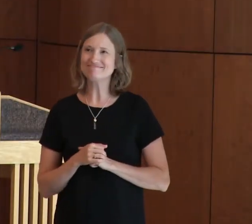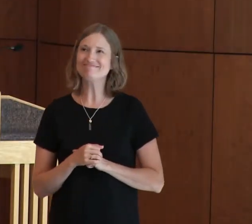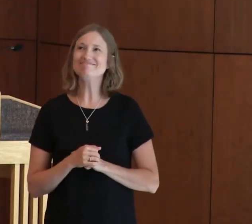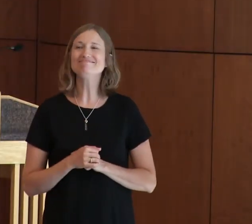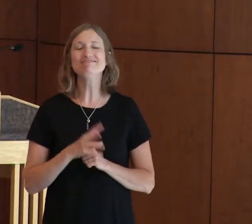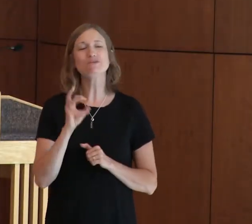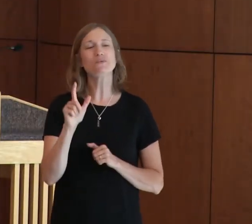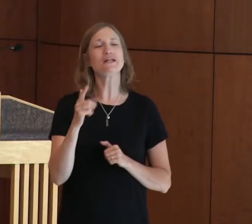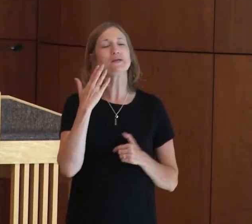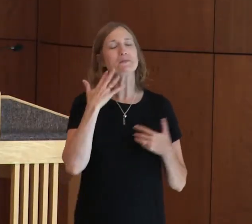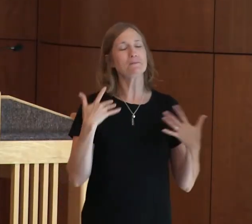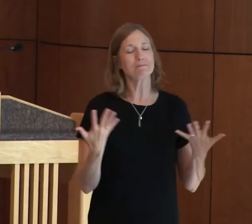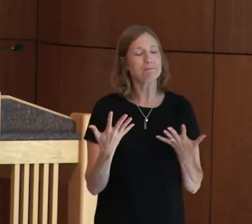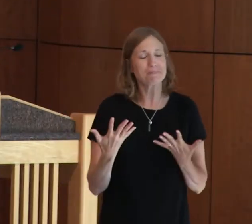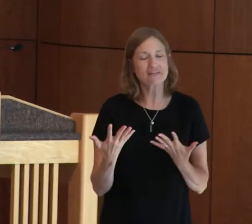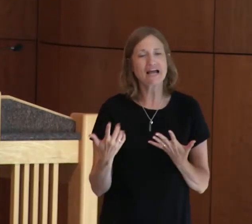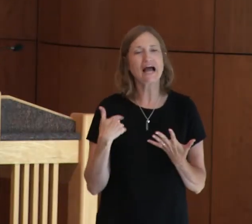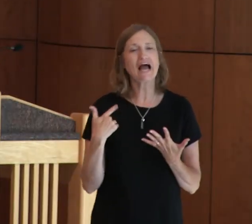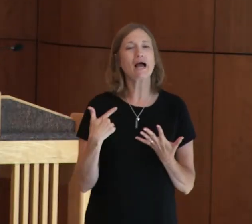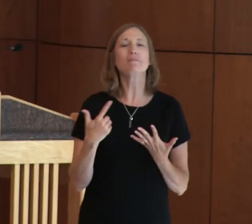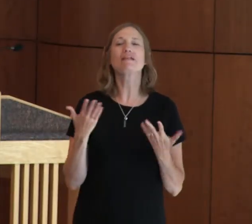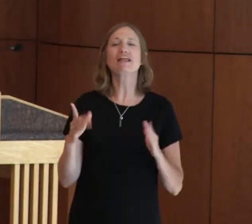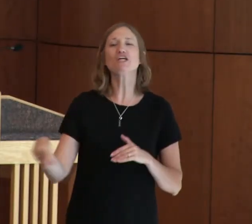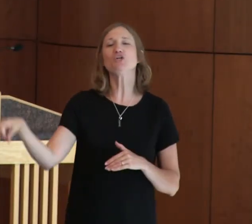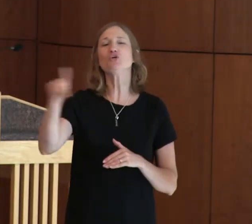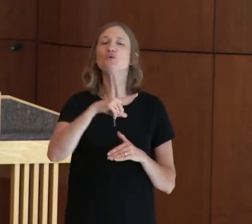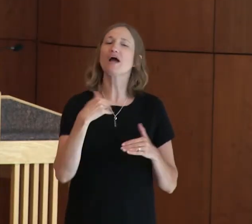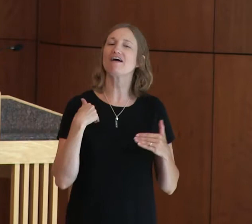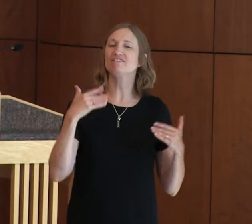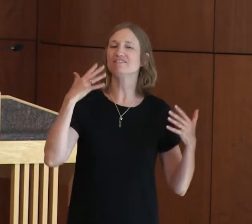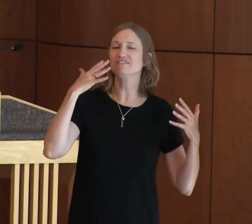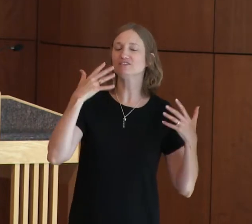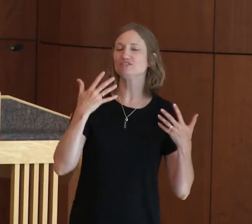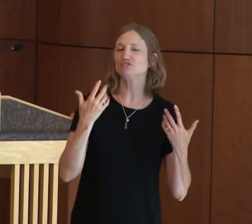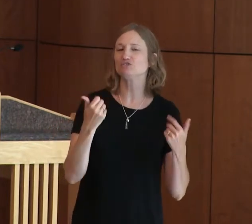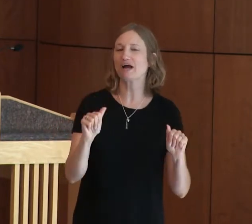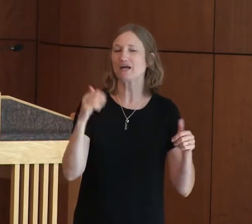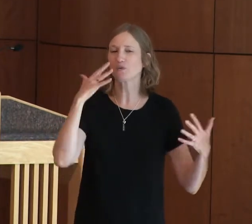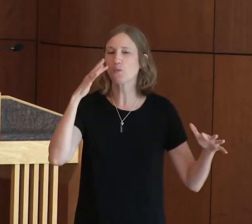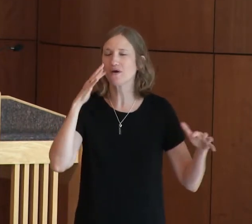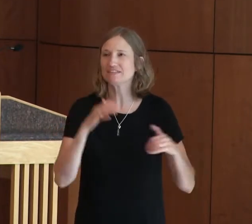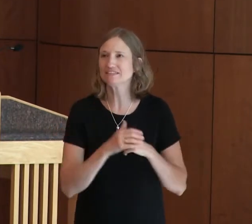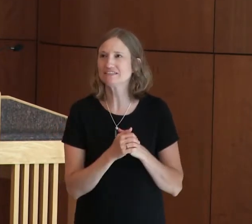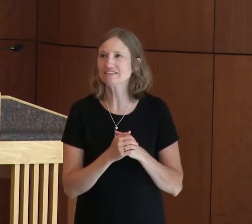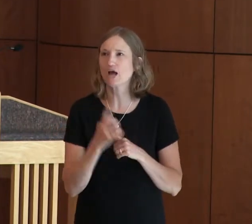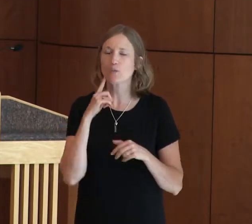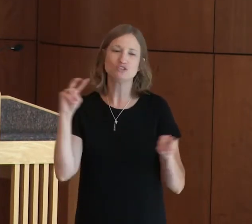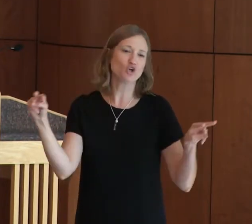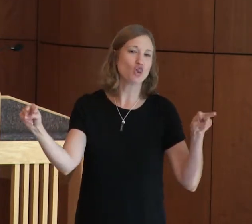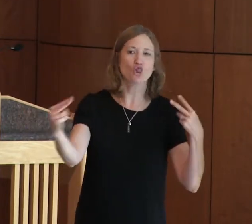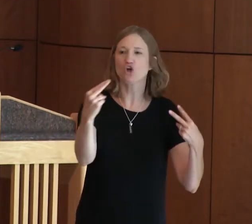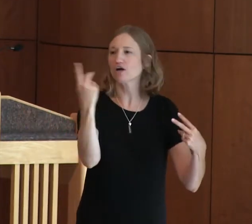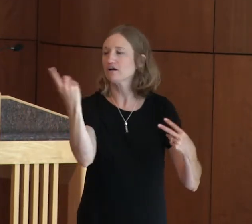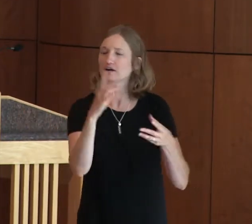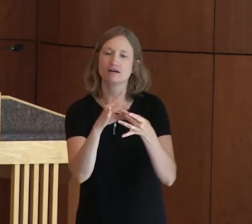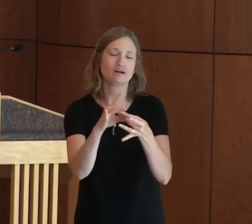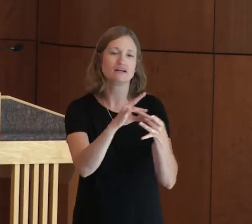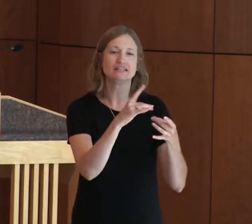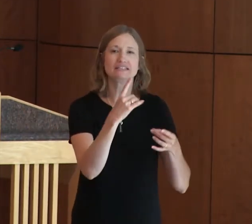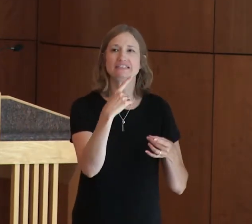Well, you know what? I'm going to give you guys a chance to make some noise as well. So just take a moment, turn to a neighbor, and tell something, some piece of good